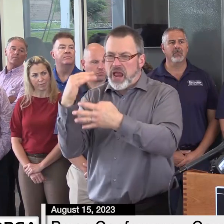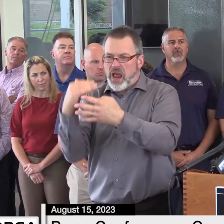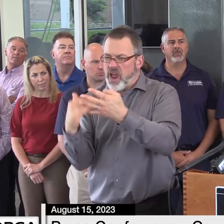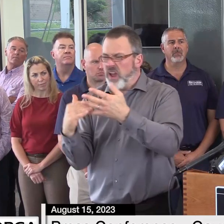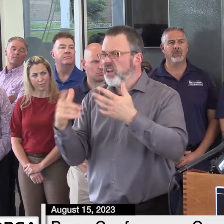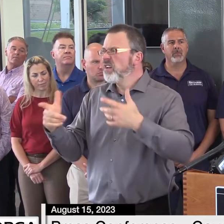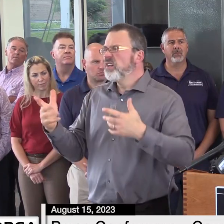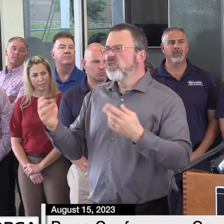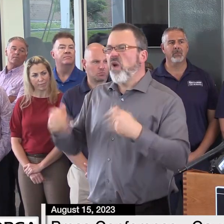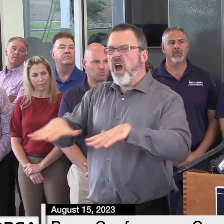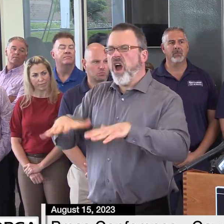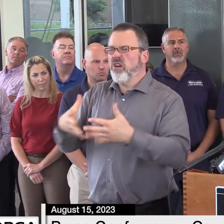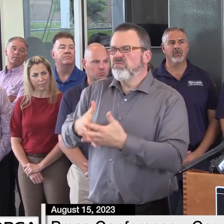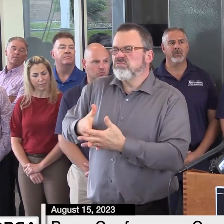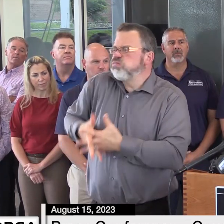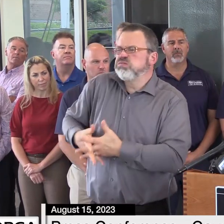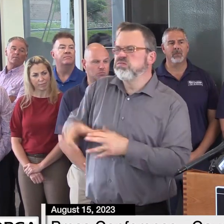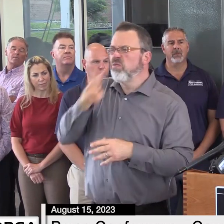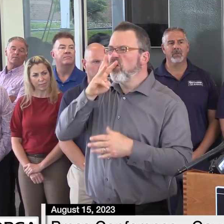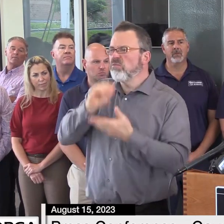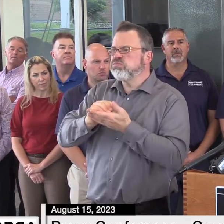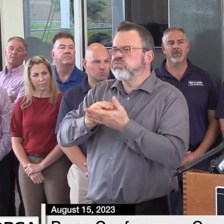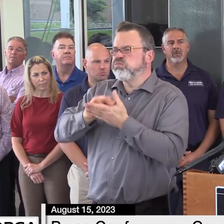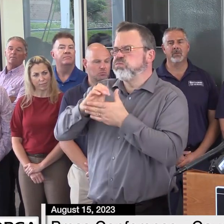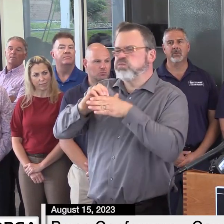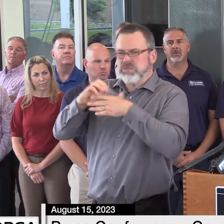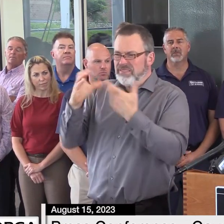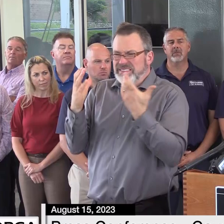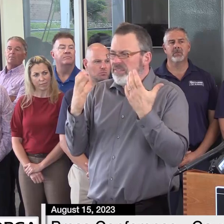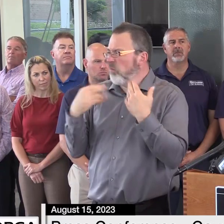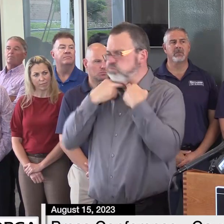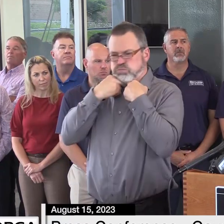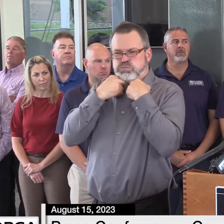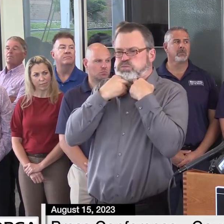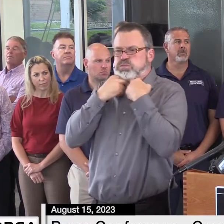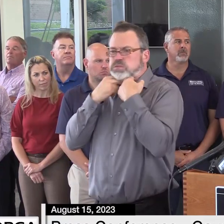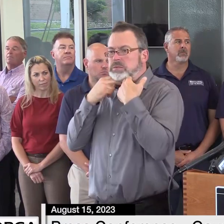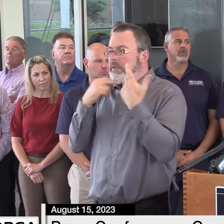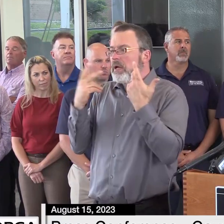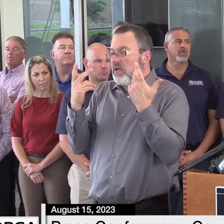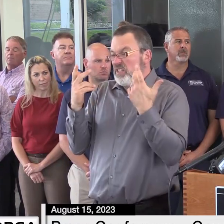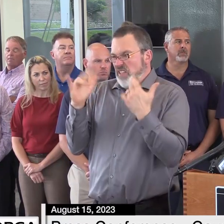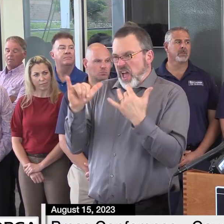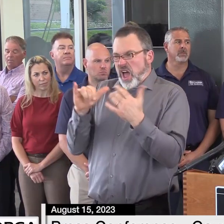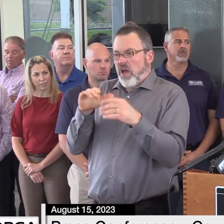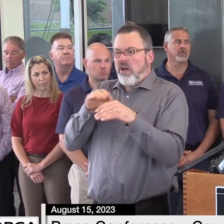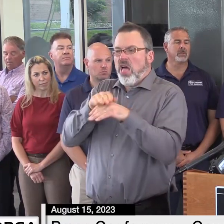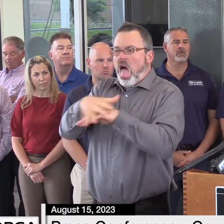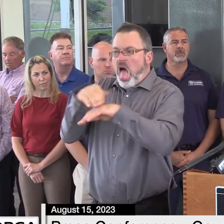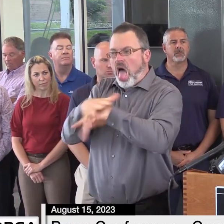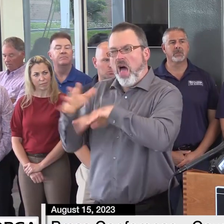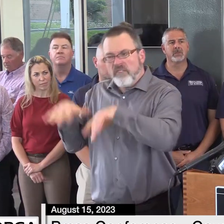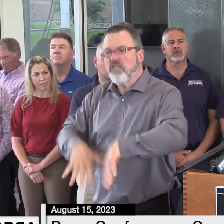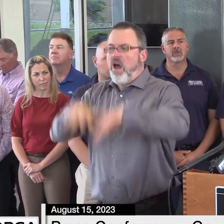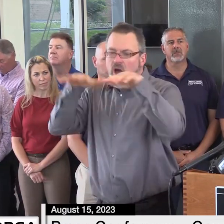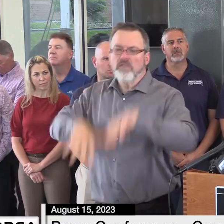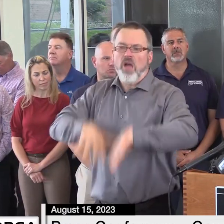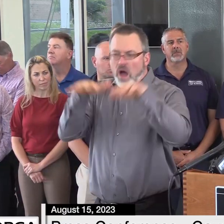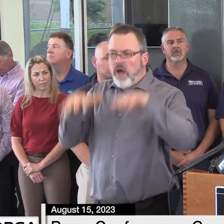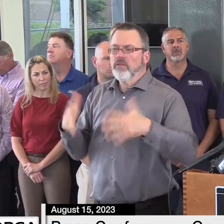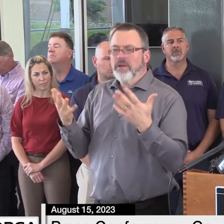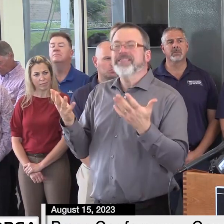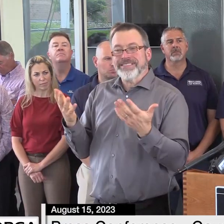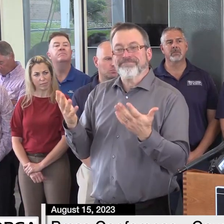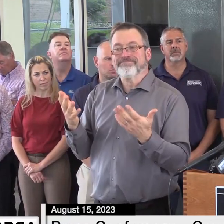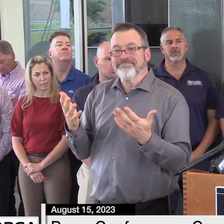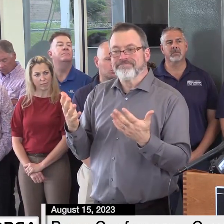the water and the ground level. And so at that point, we feel that even storms